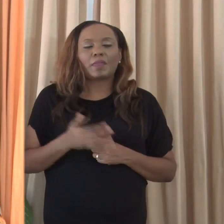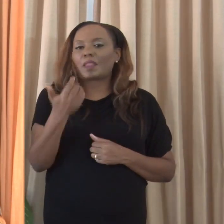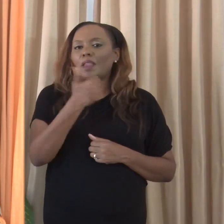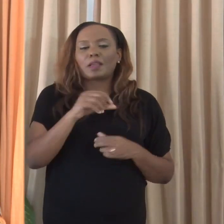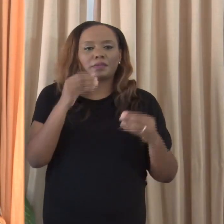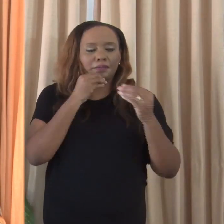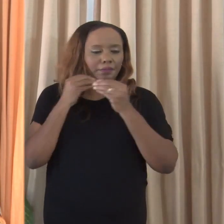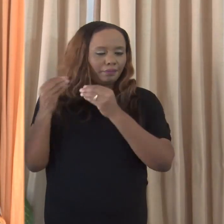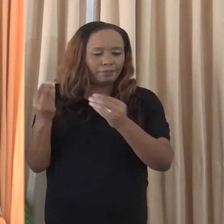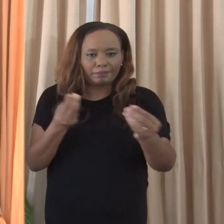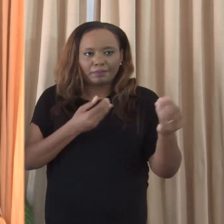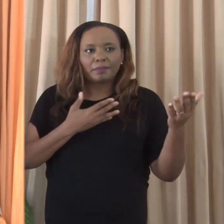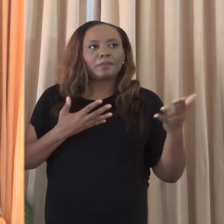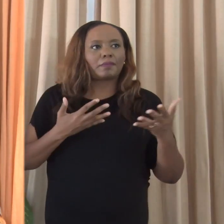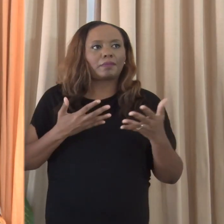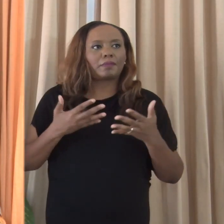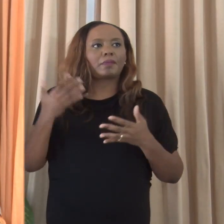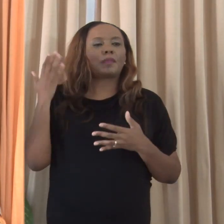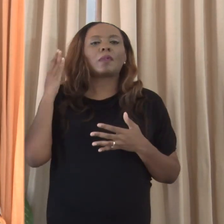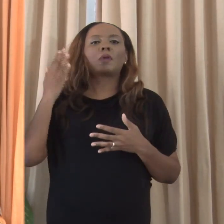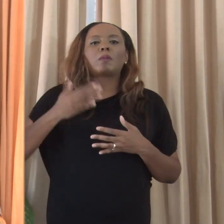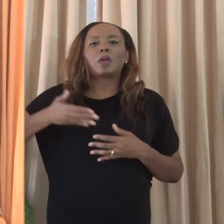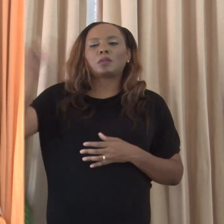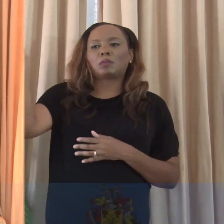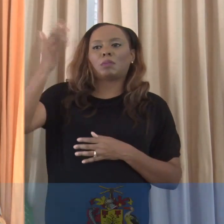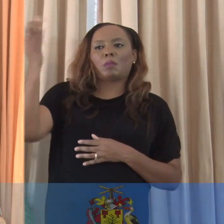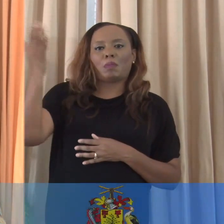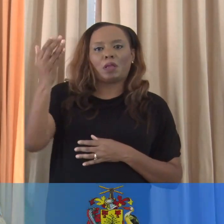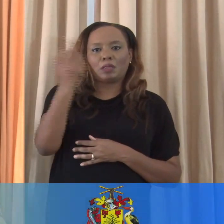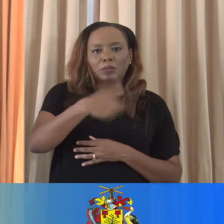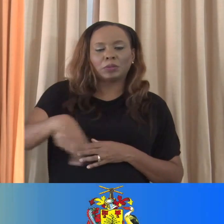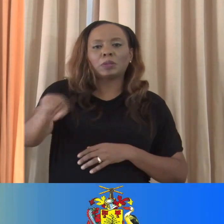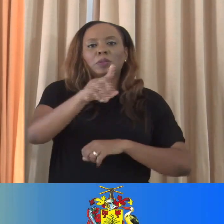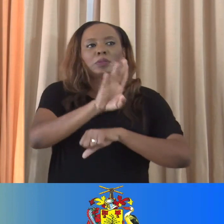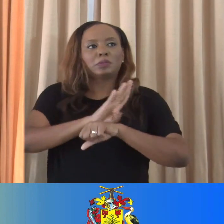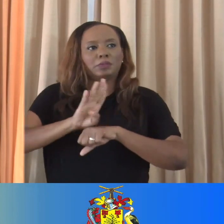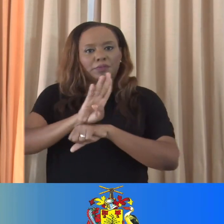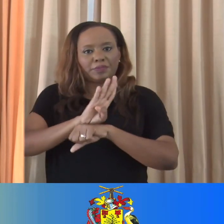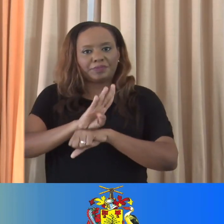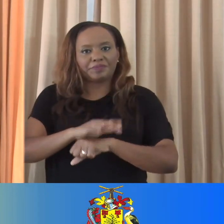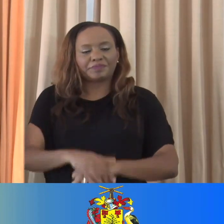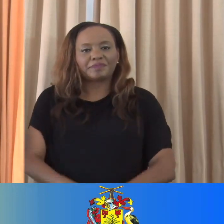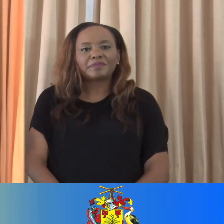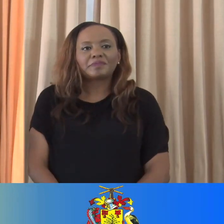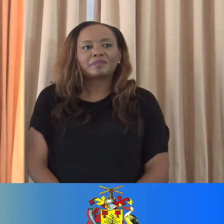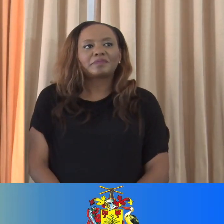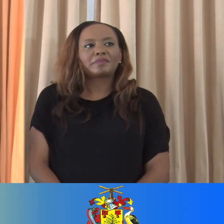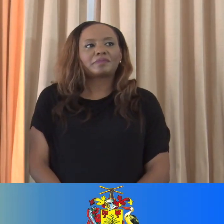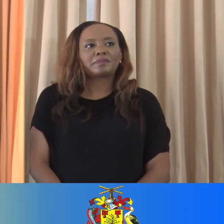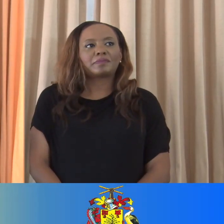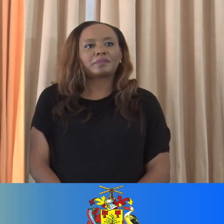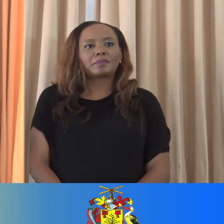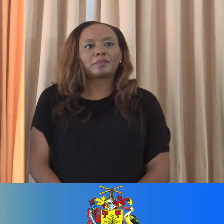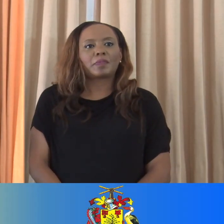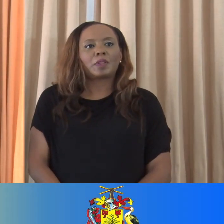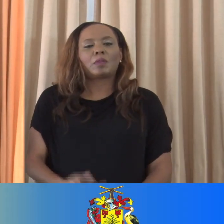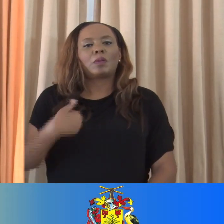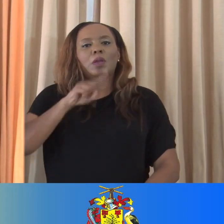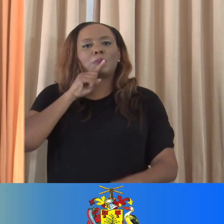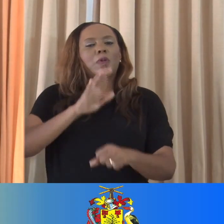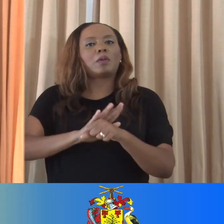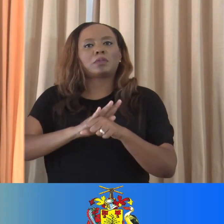need arise, we will certainly seize the opportunity to do so in faithful execution of the commitment